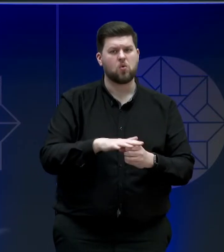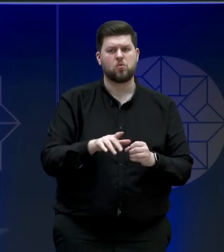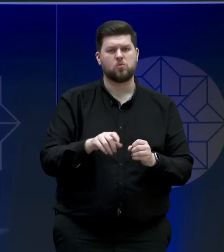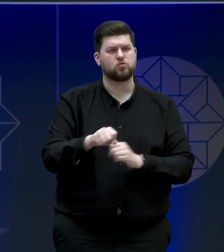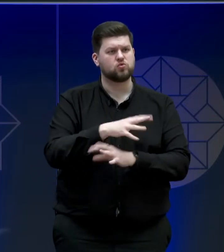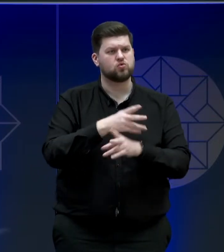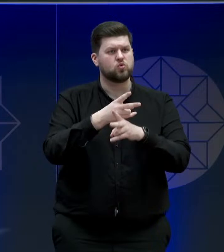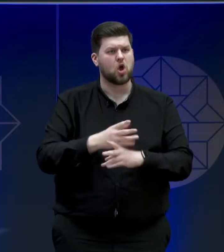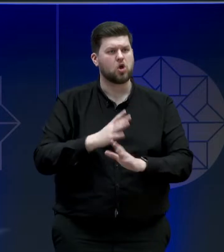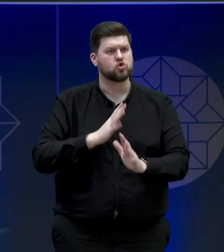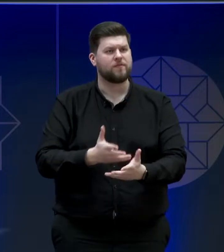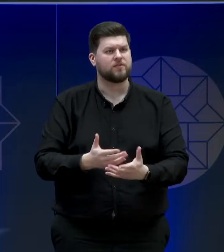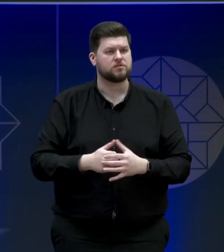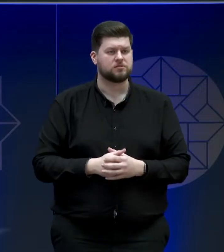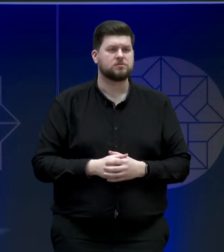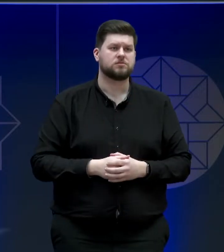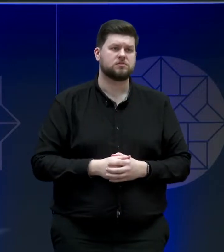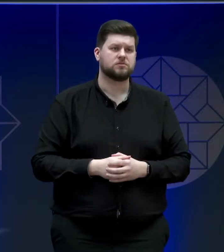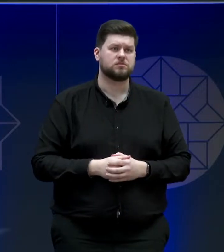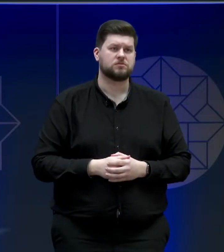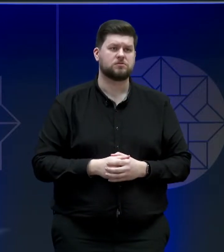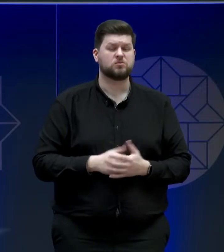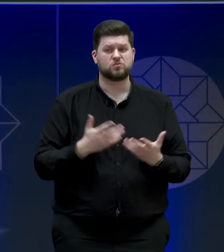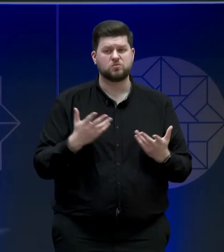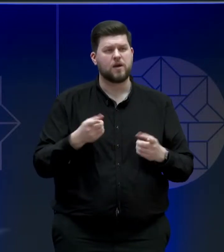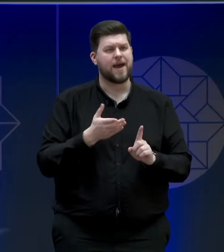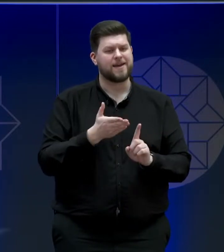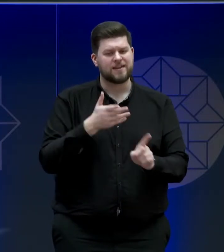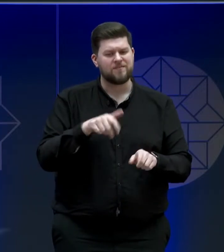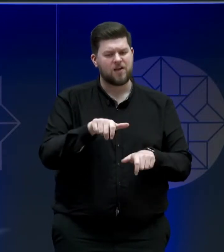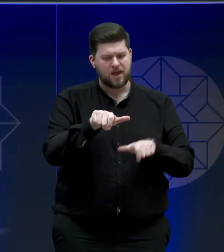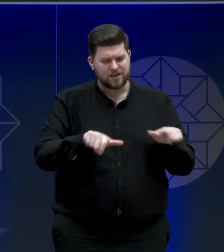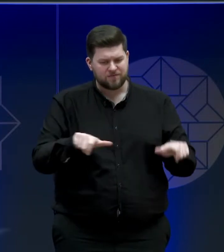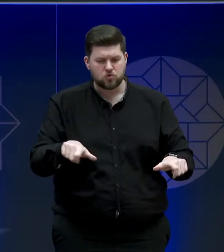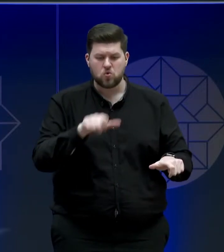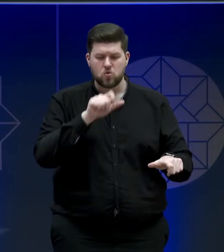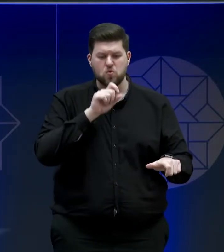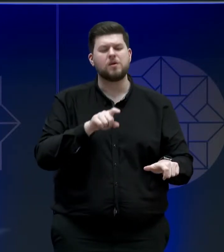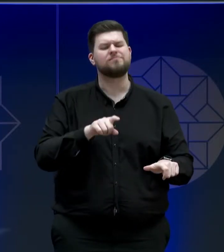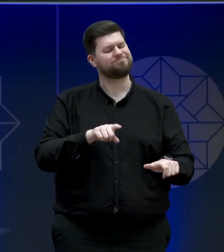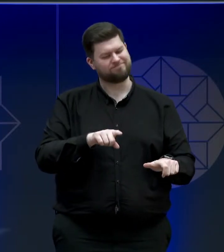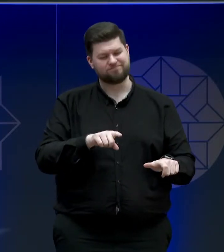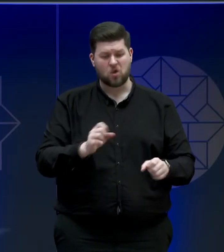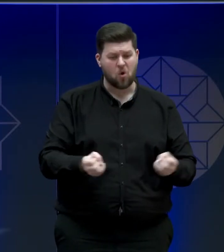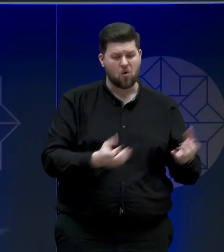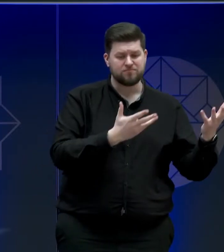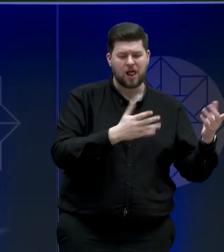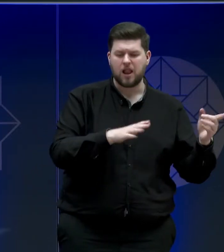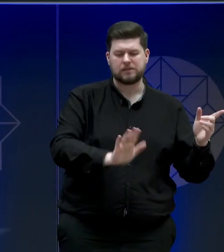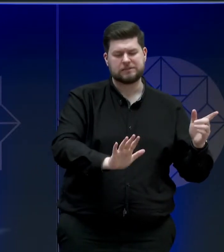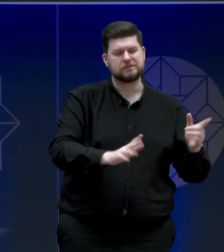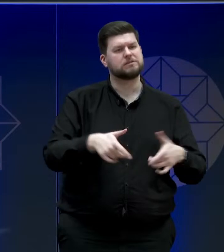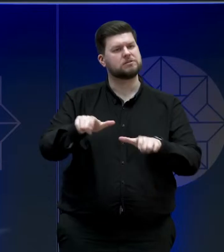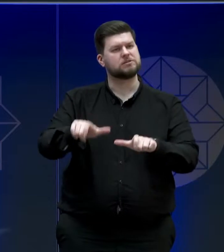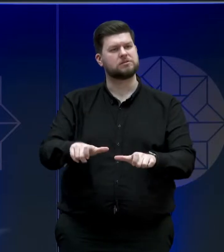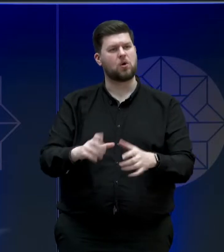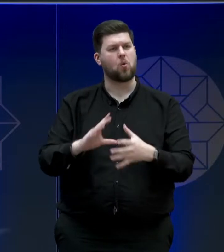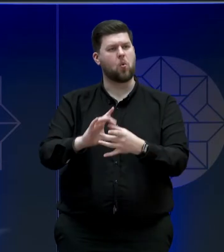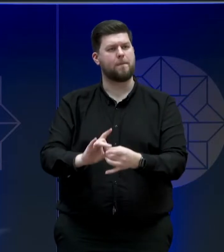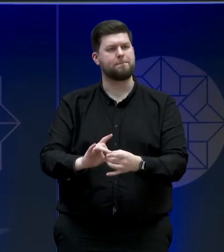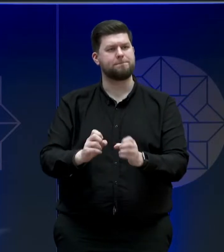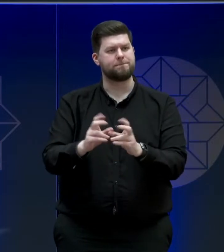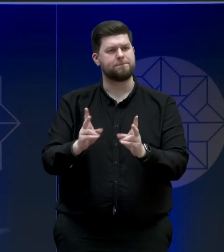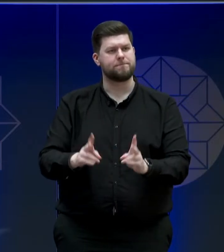Scotland. So identifying individuals who can be supported to live a healthy and safe life in their own